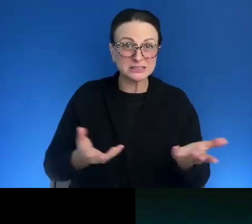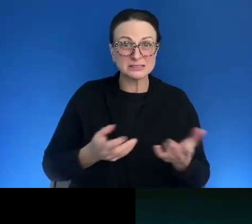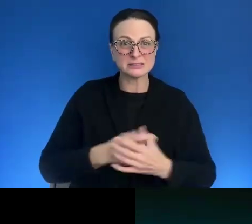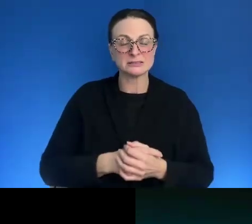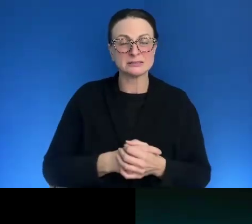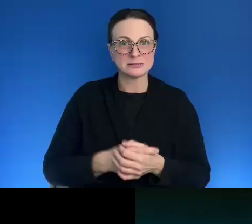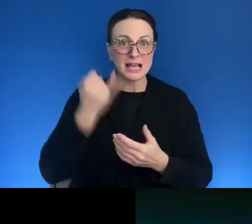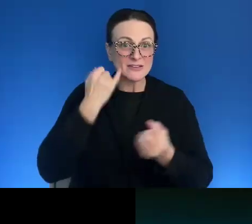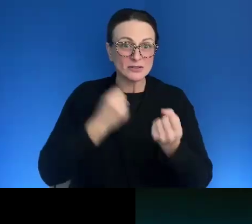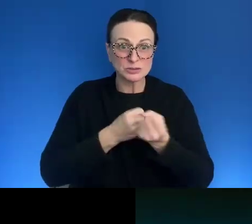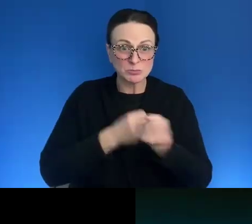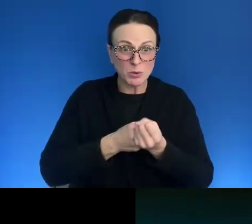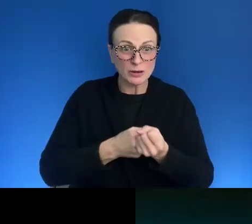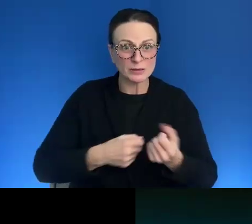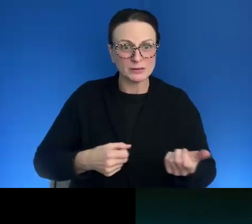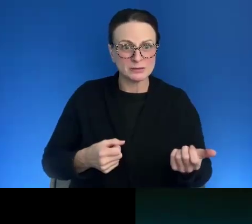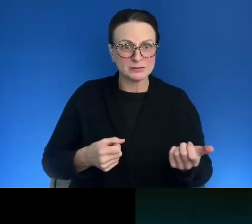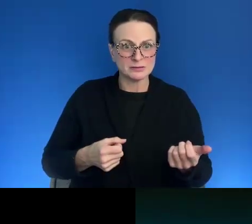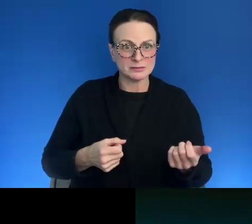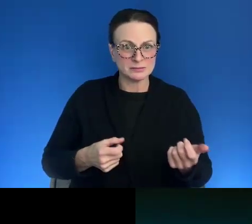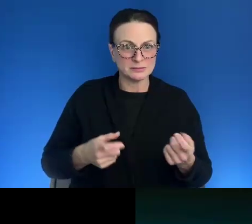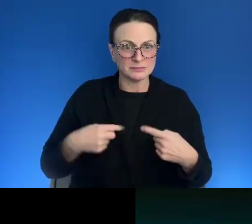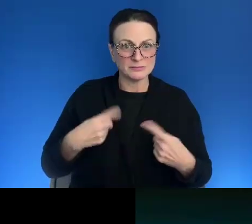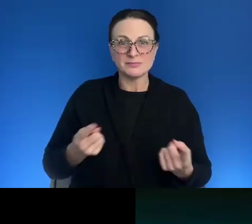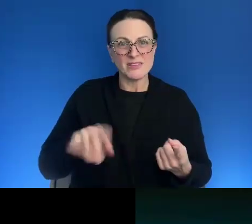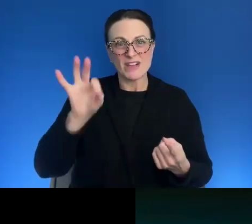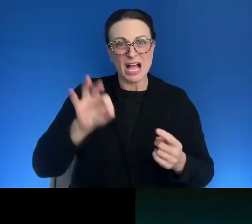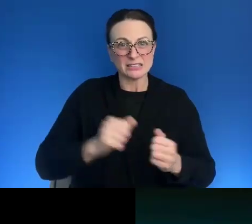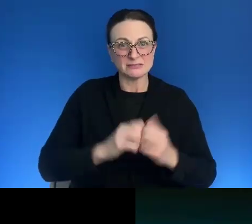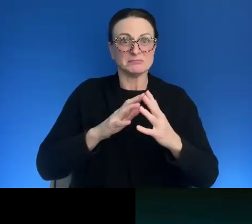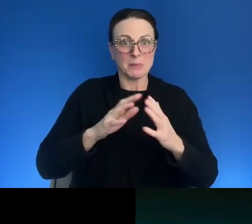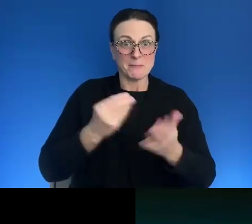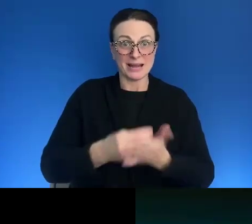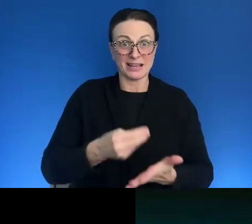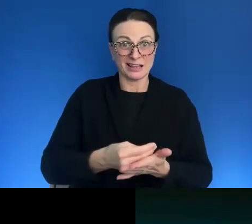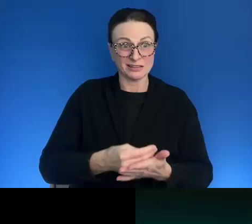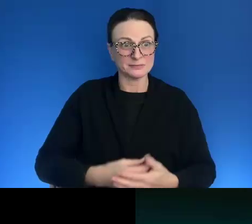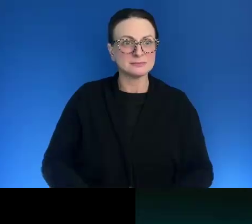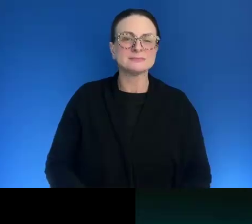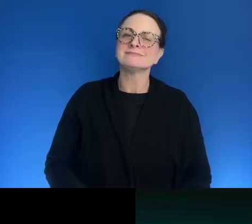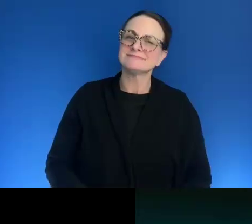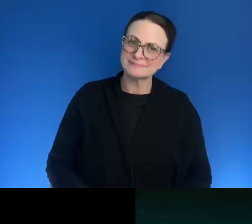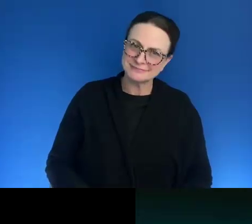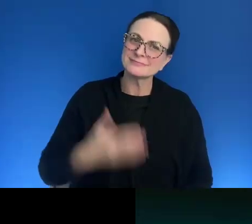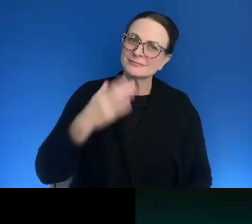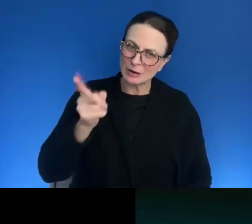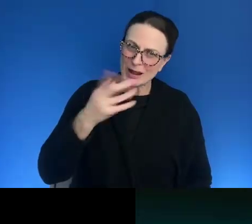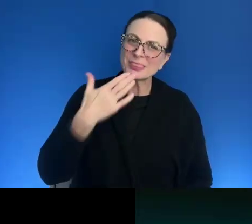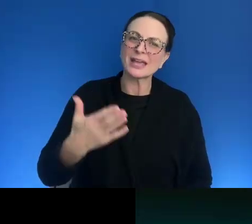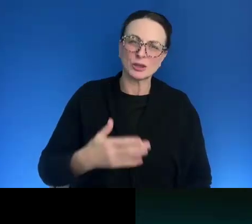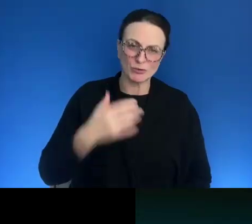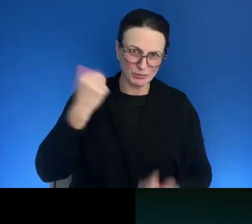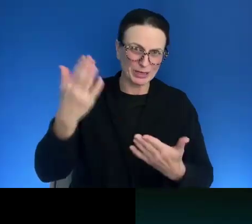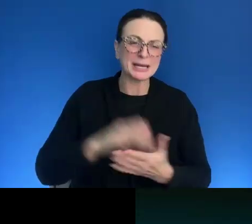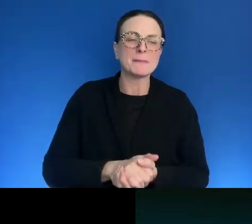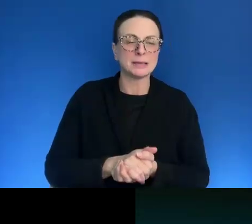you've supported have been able to find some startup funding? Right. Thank you. Thank you for